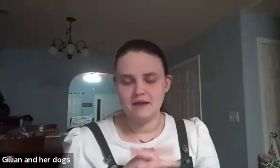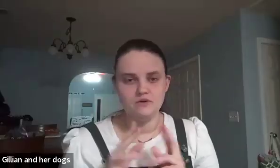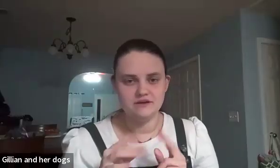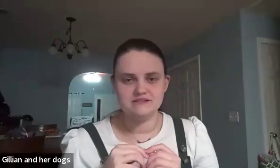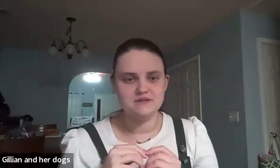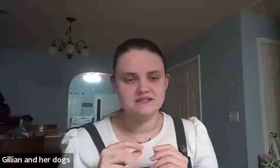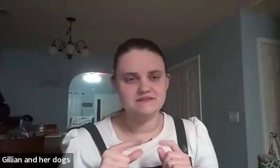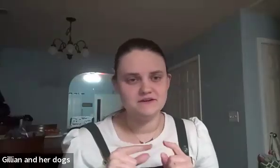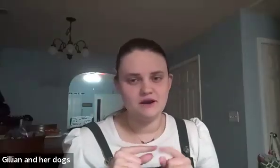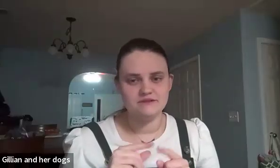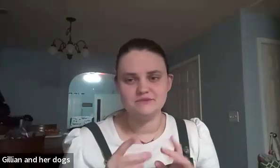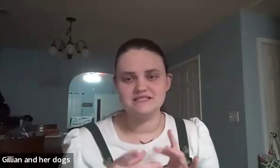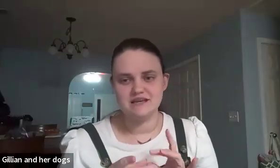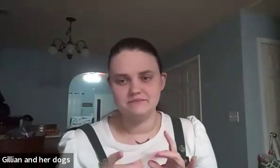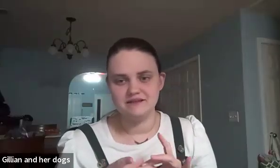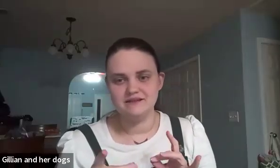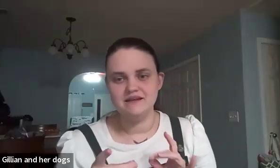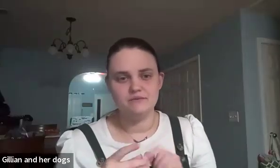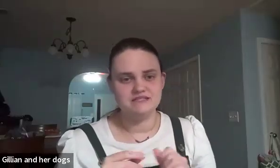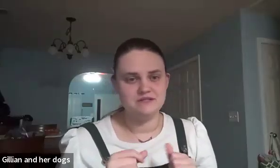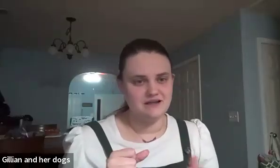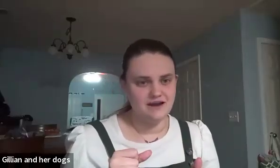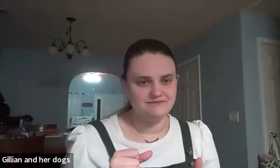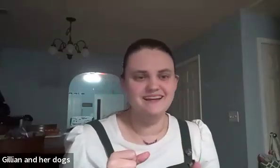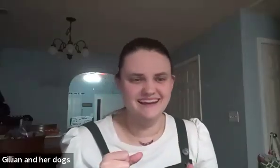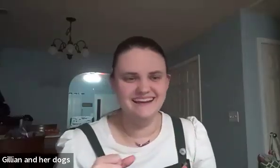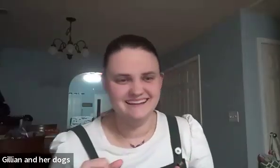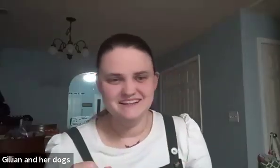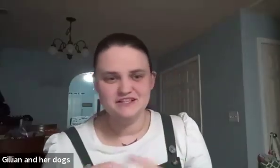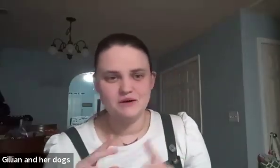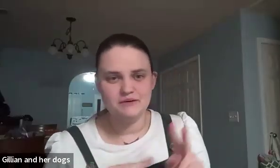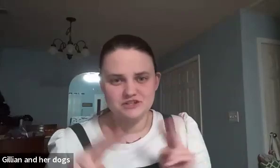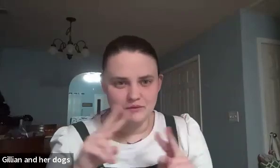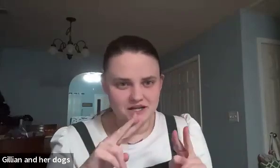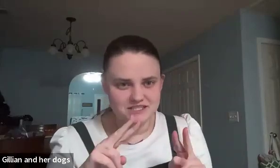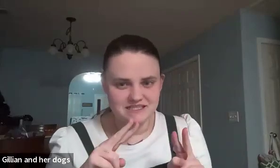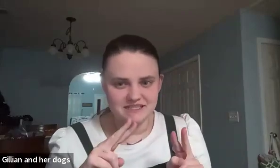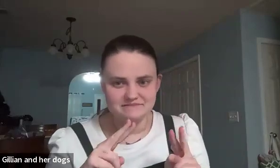I'm looking. Sometimes I can figure out when someone's typing and when someone's not. So I always try to watch and see.